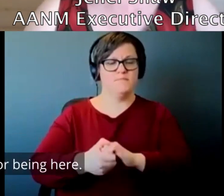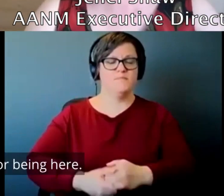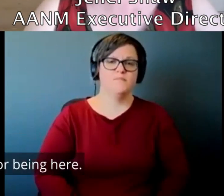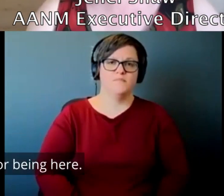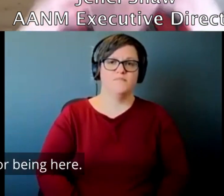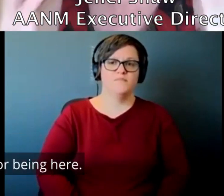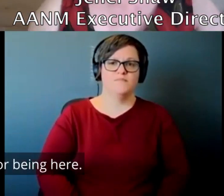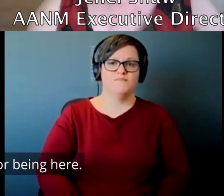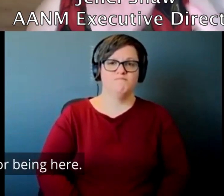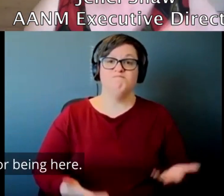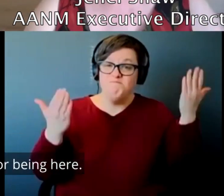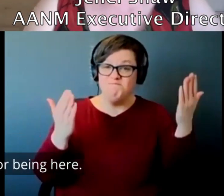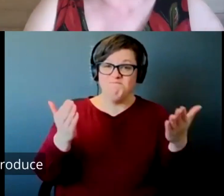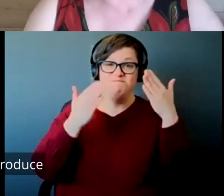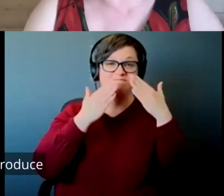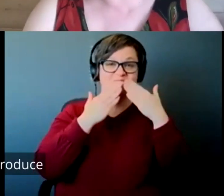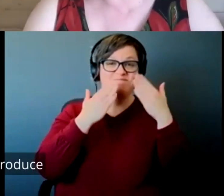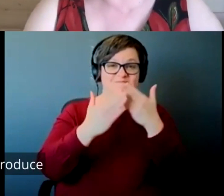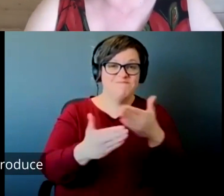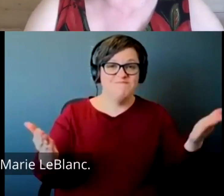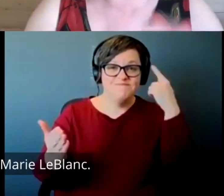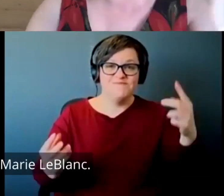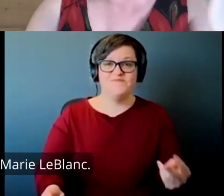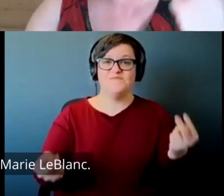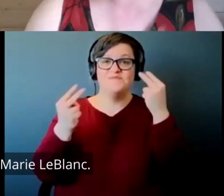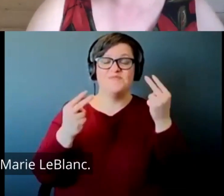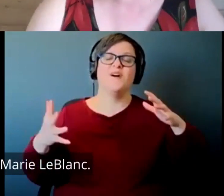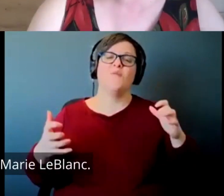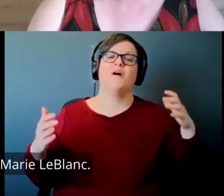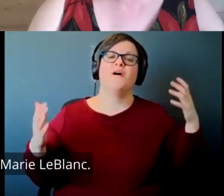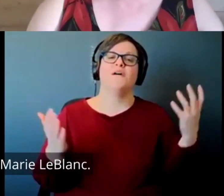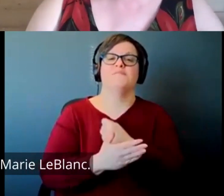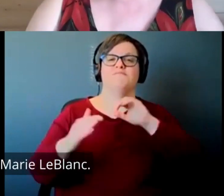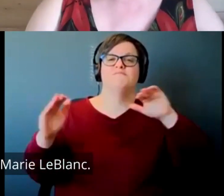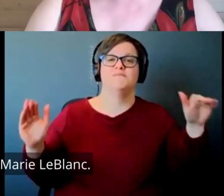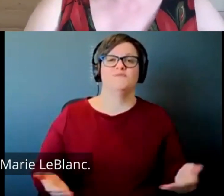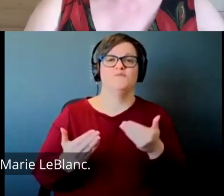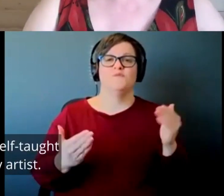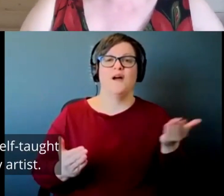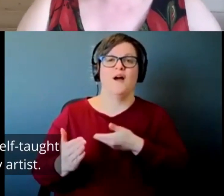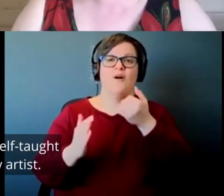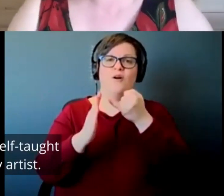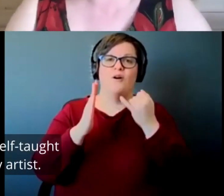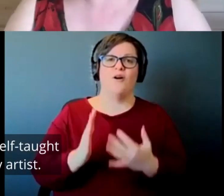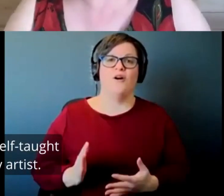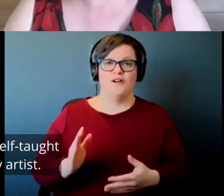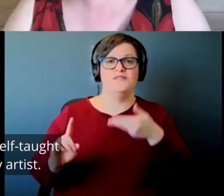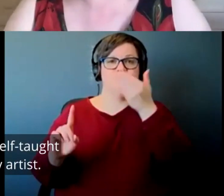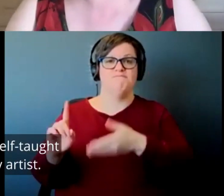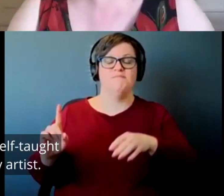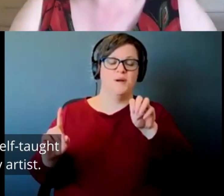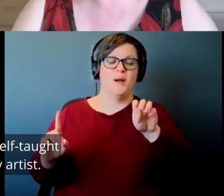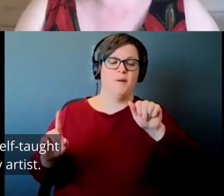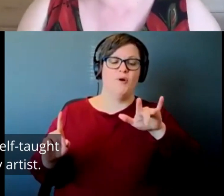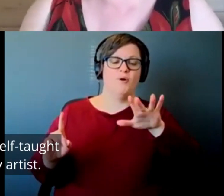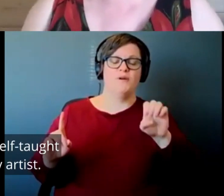Thank you, everybody, for being here. I would like to introduce the artist of the month, Marie LeBlanc. Marie LeBlanc is a